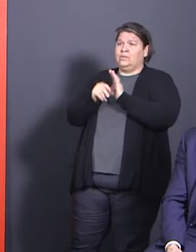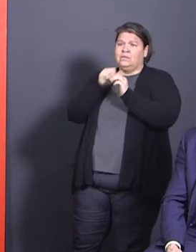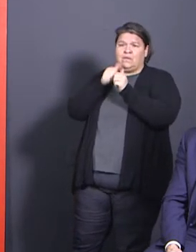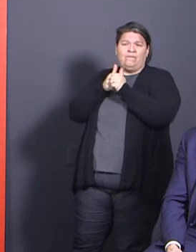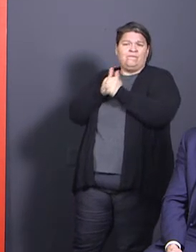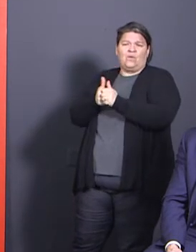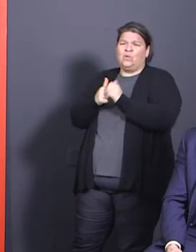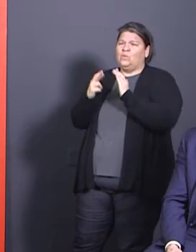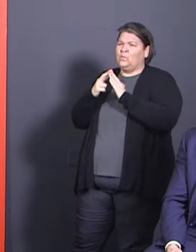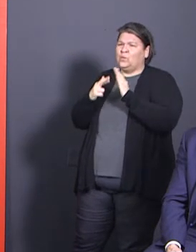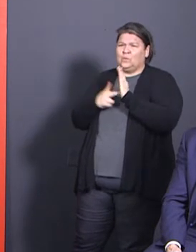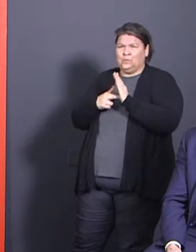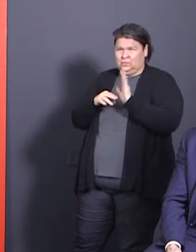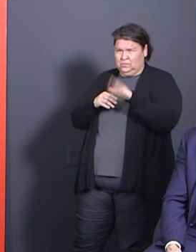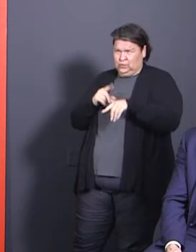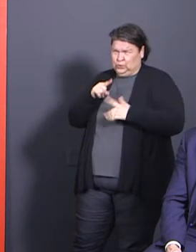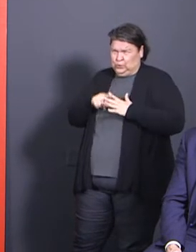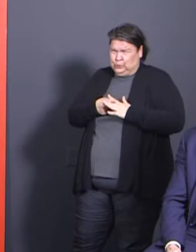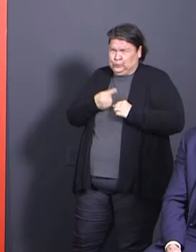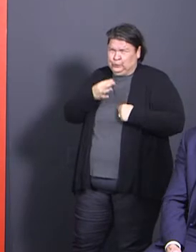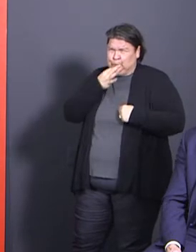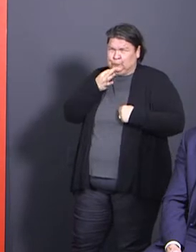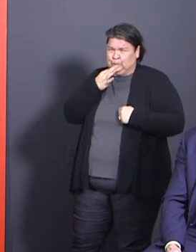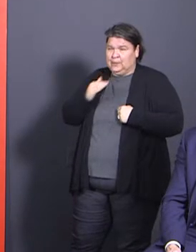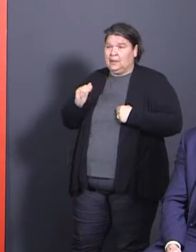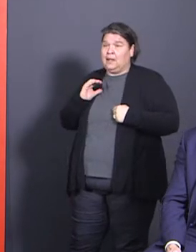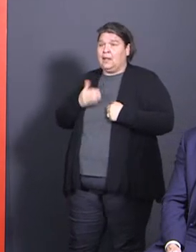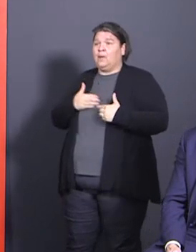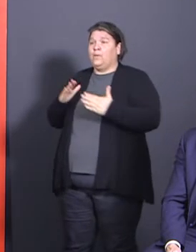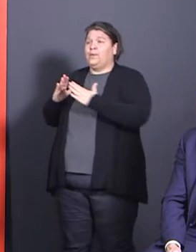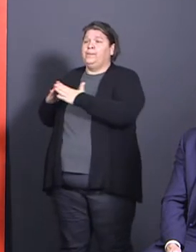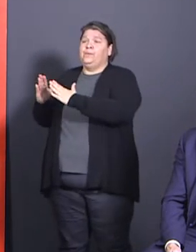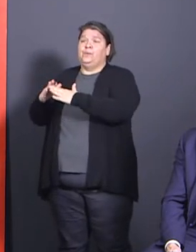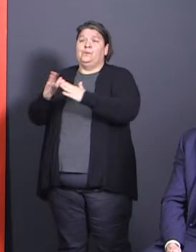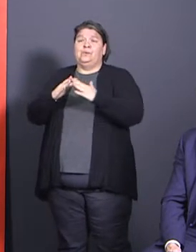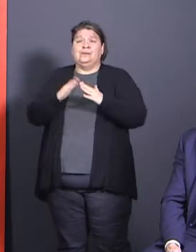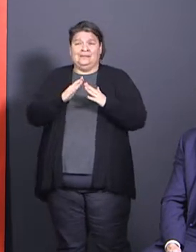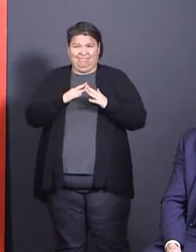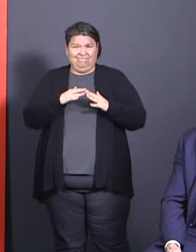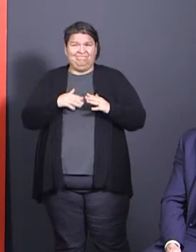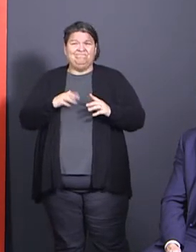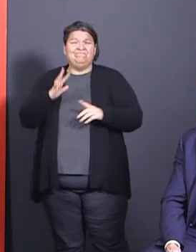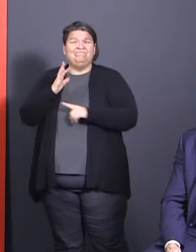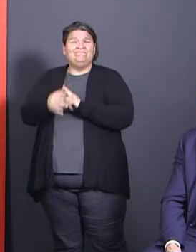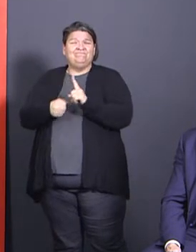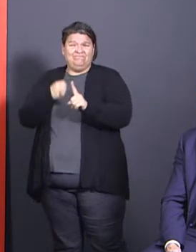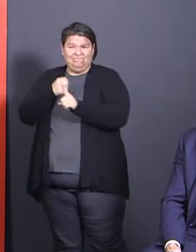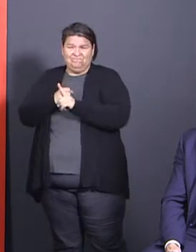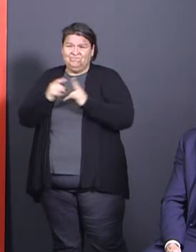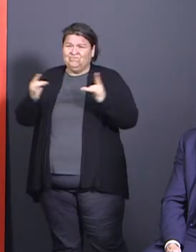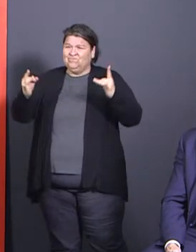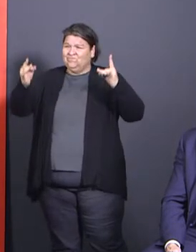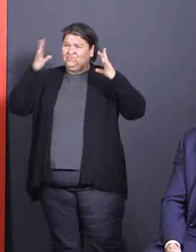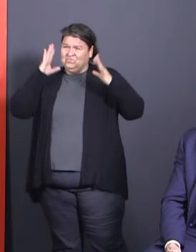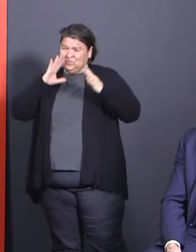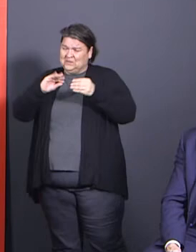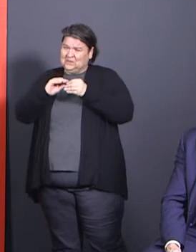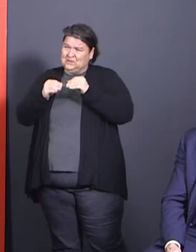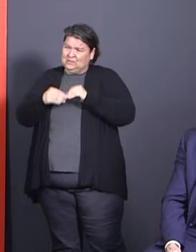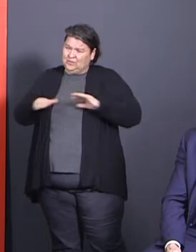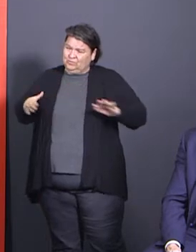system, depending on how long this goes on for. But I would like to commend our city, and especially Fire Chief Jim Davis and